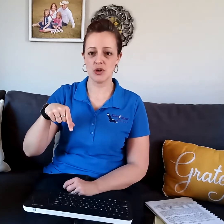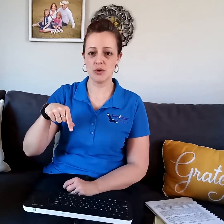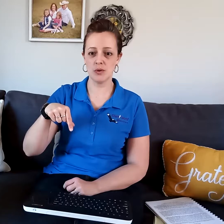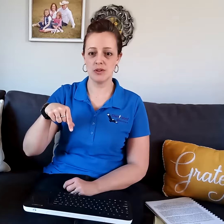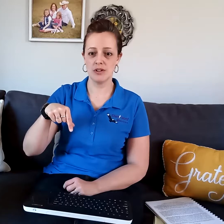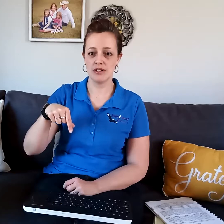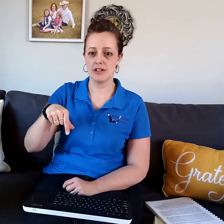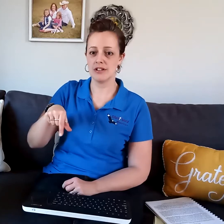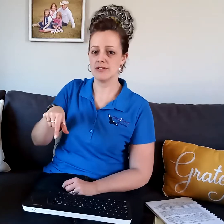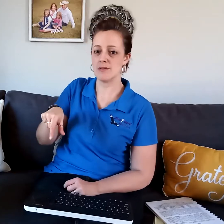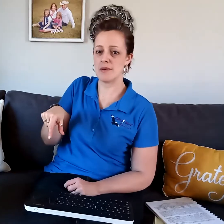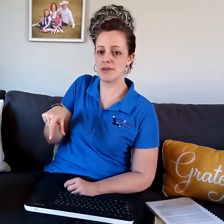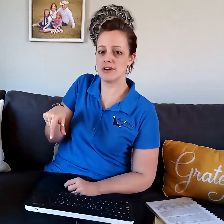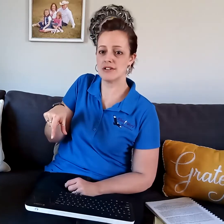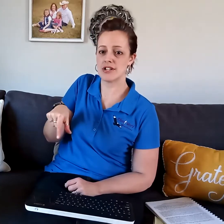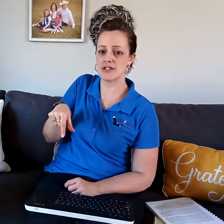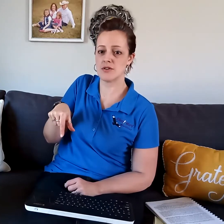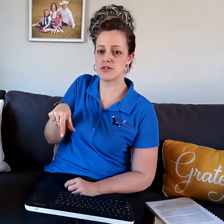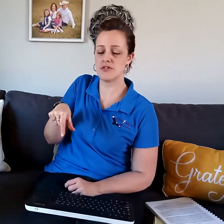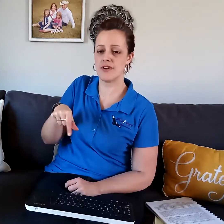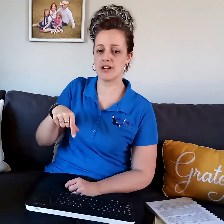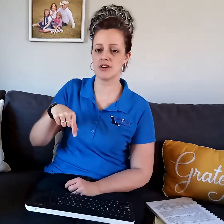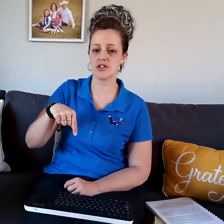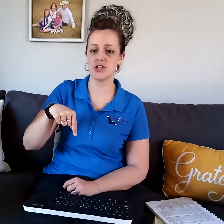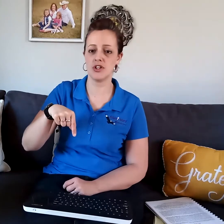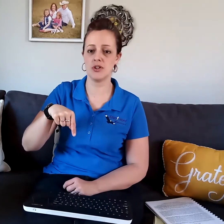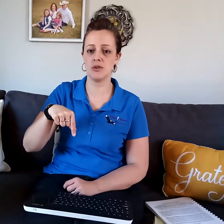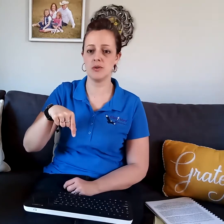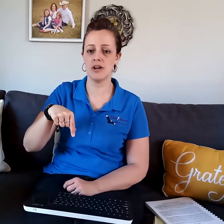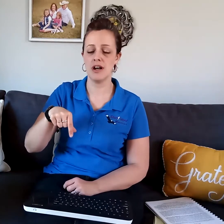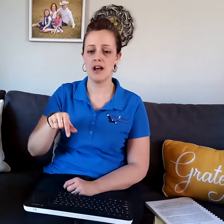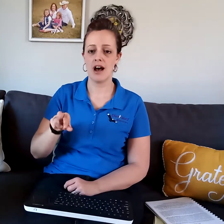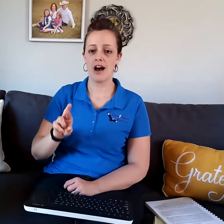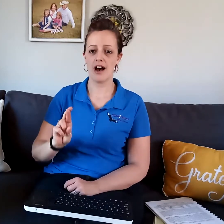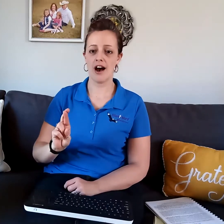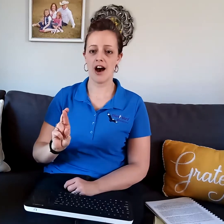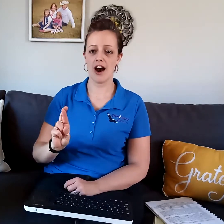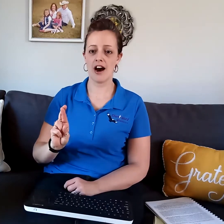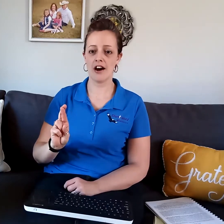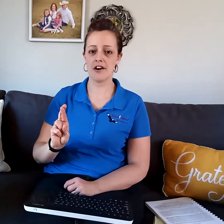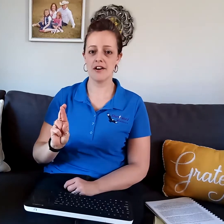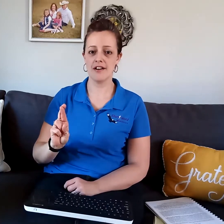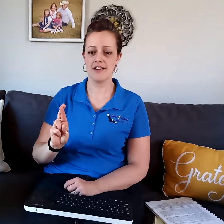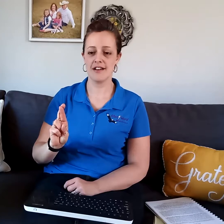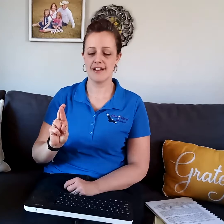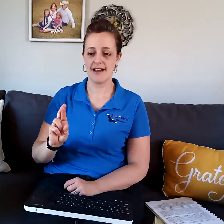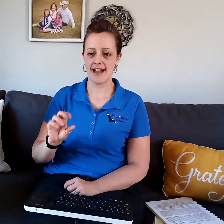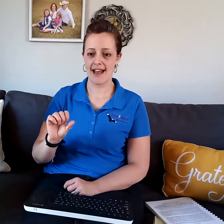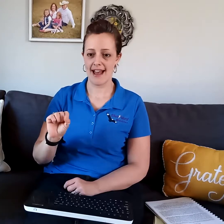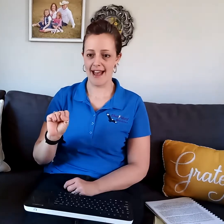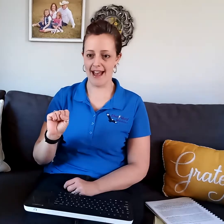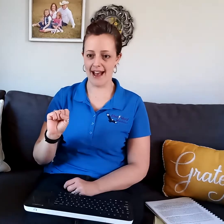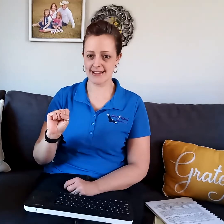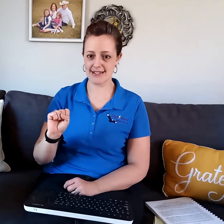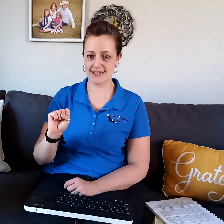Q. Remember just those two fingers. Q, R, S,